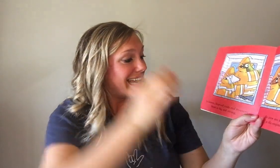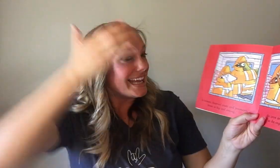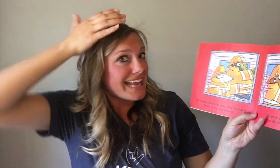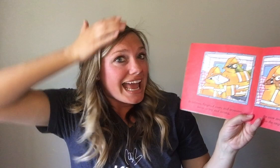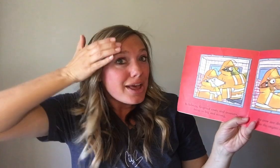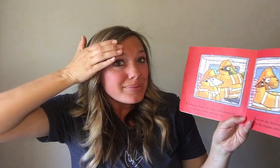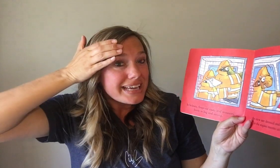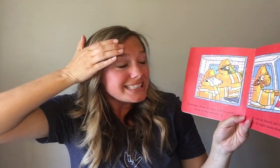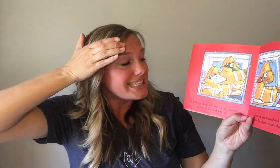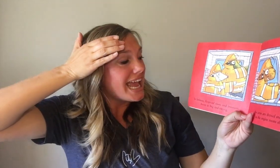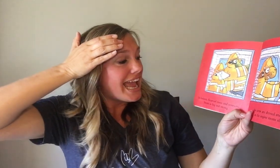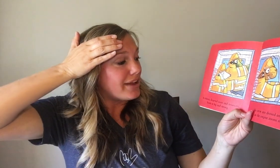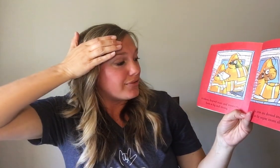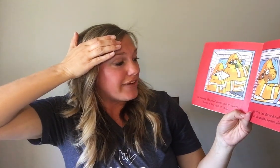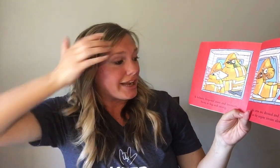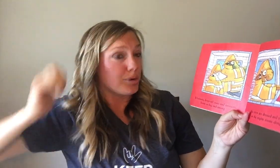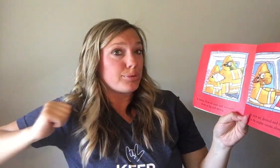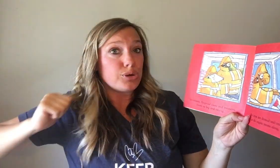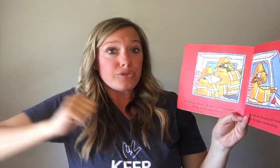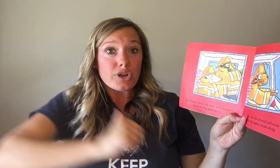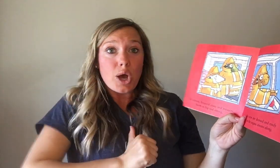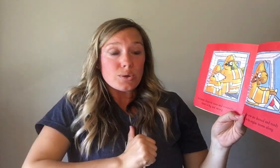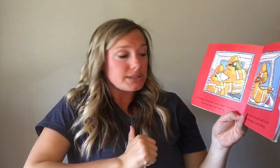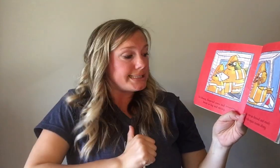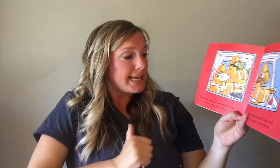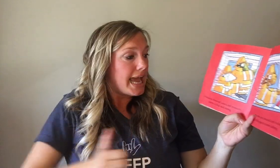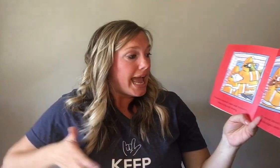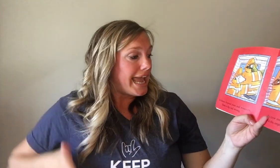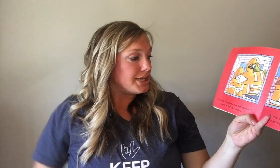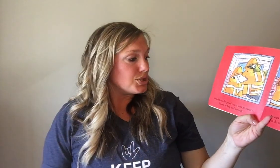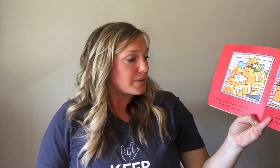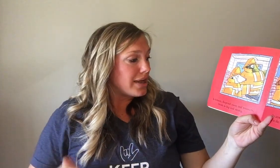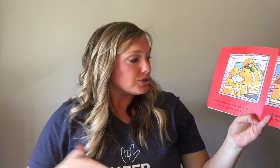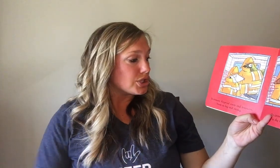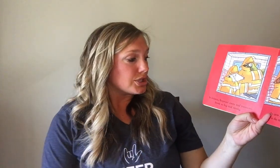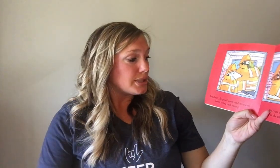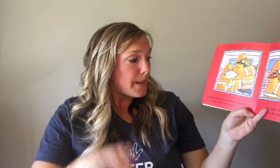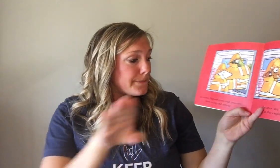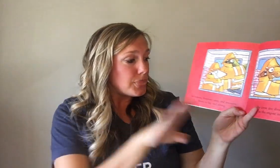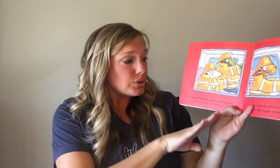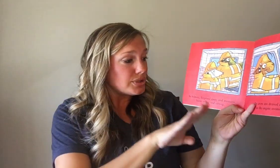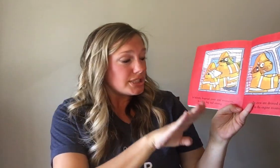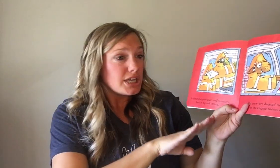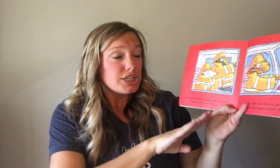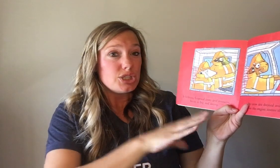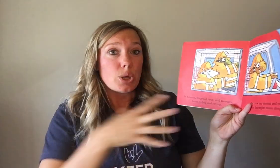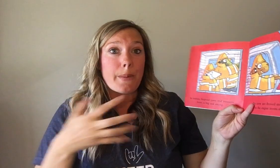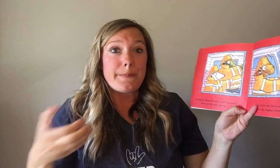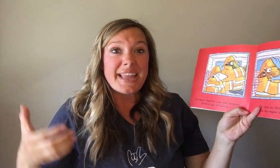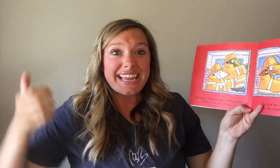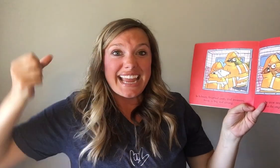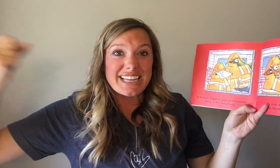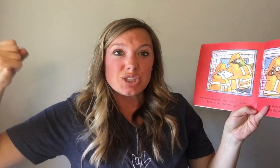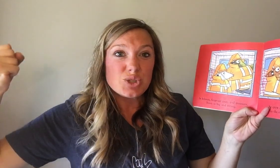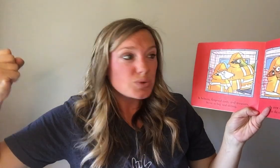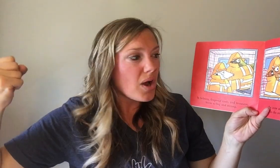In helmets and fireproof coats and trousers, boots so big and